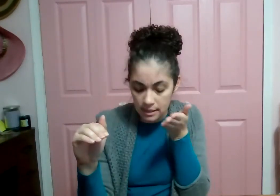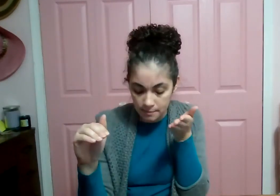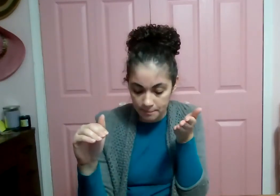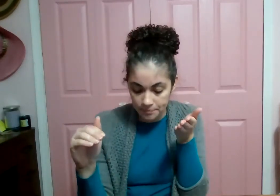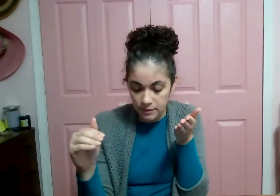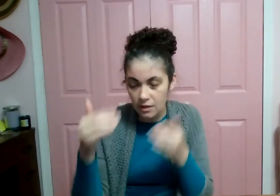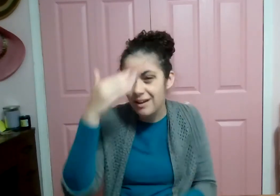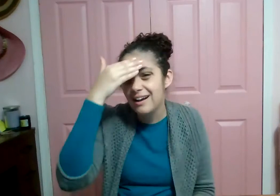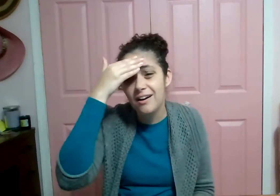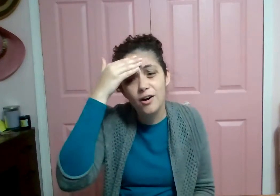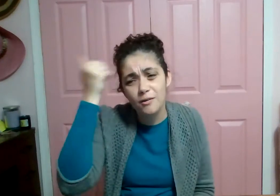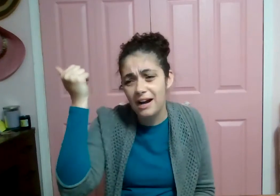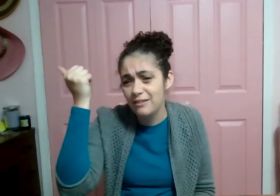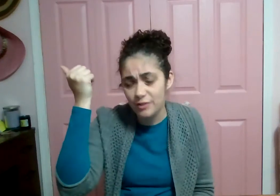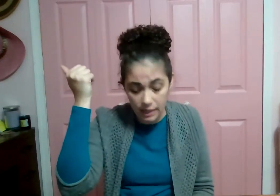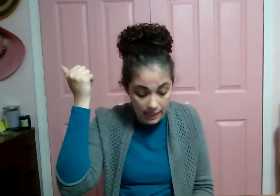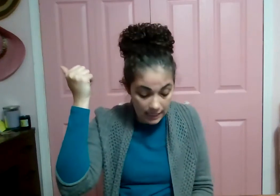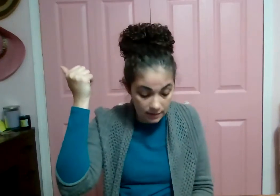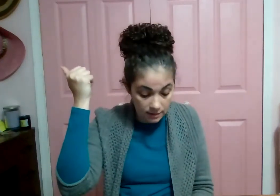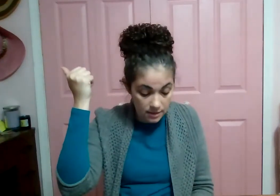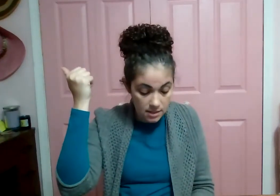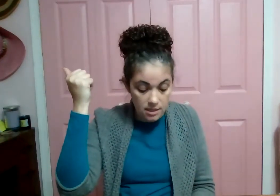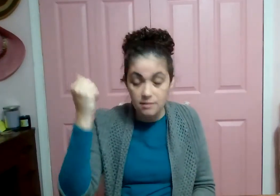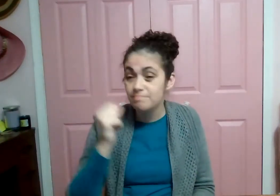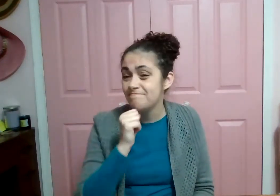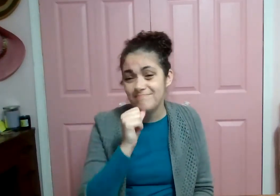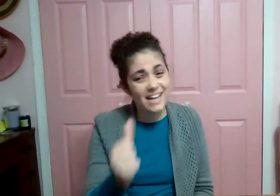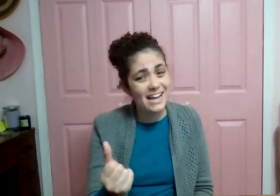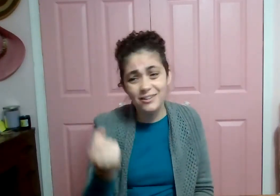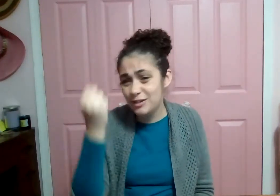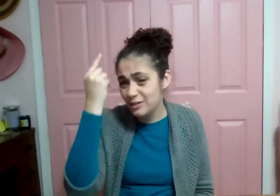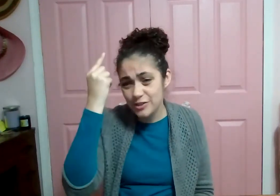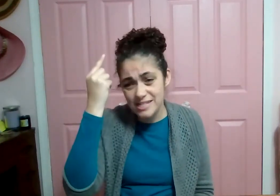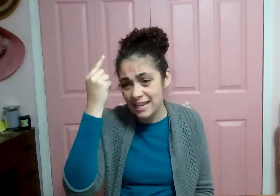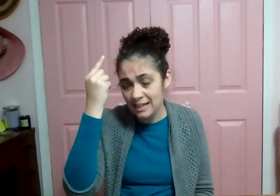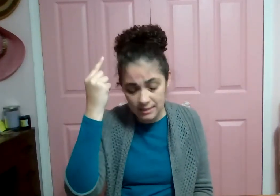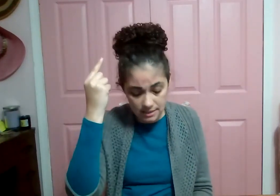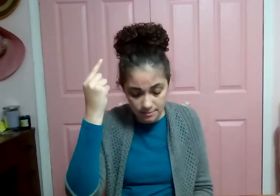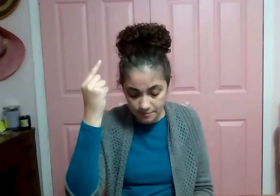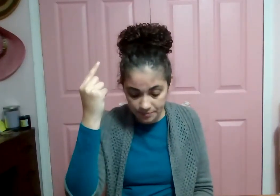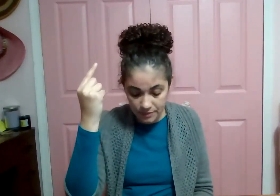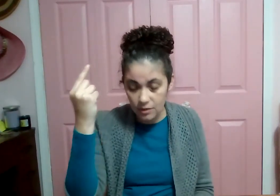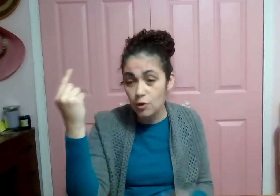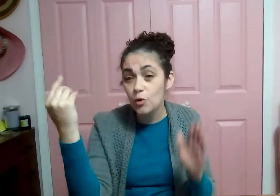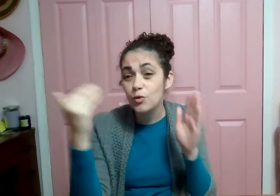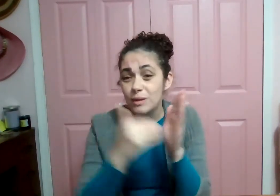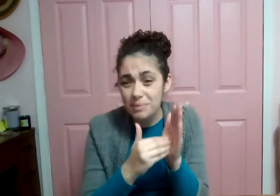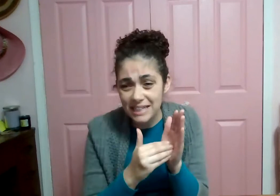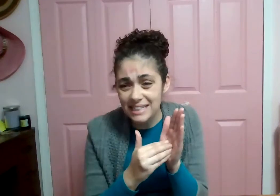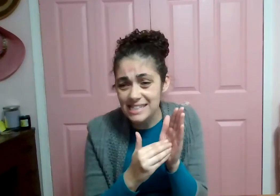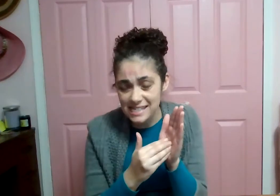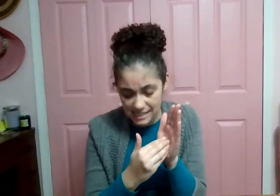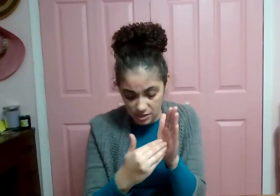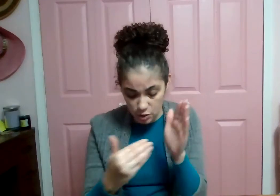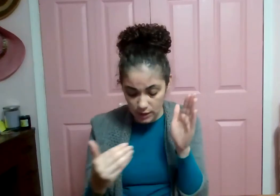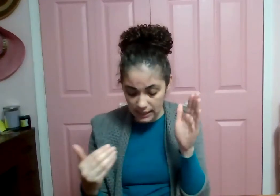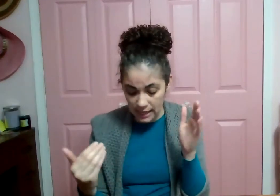me. Oh, I forgot. I don't understand. Repeat it. Do it